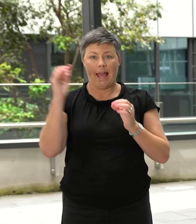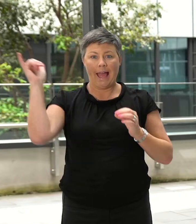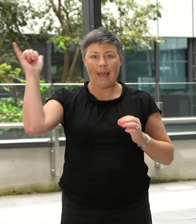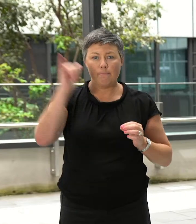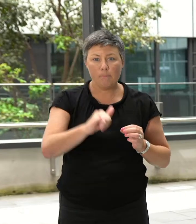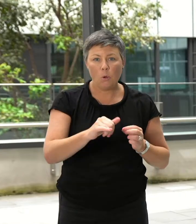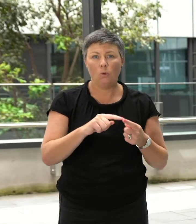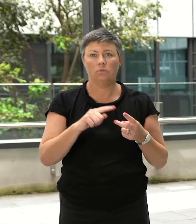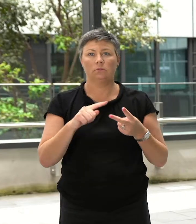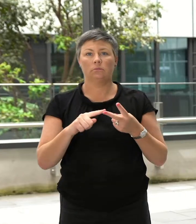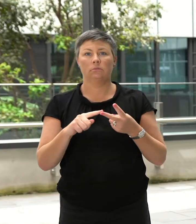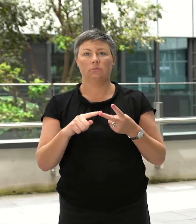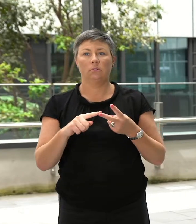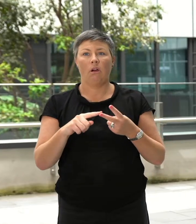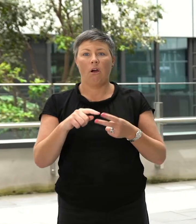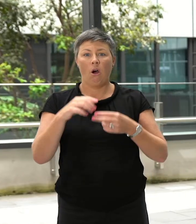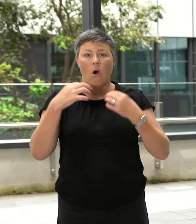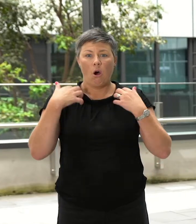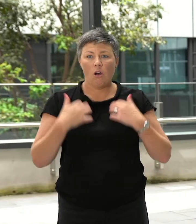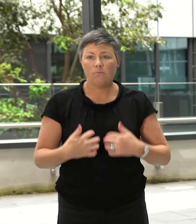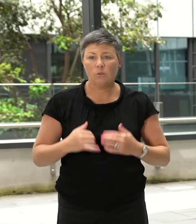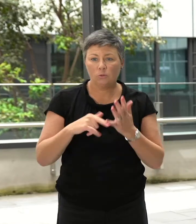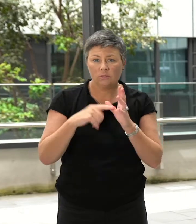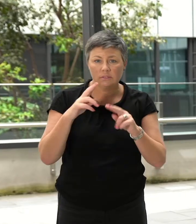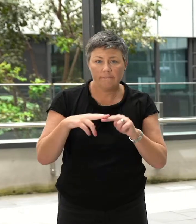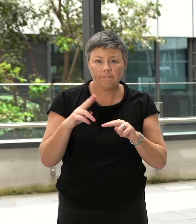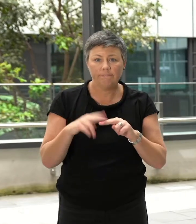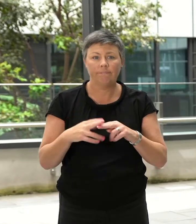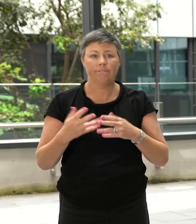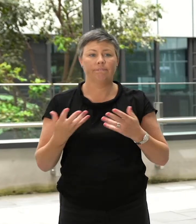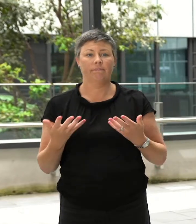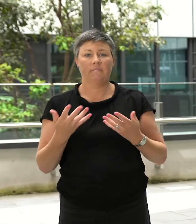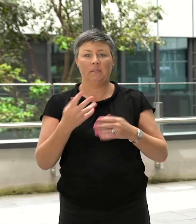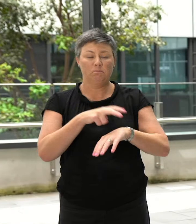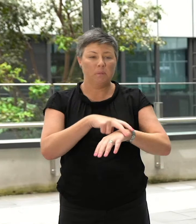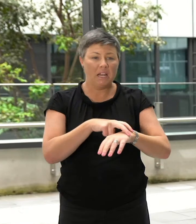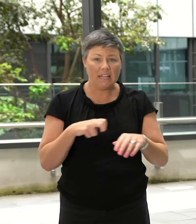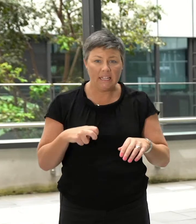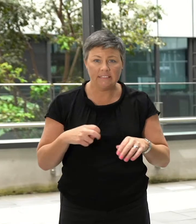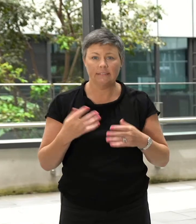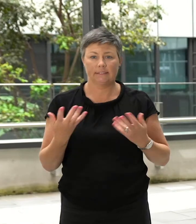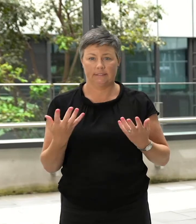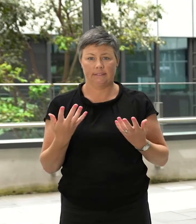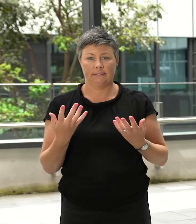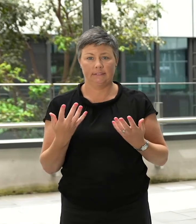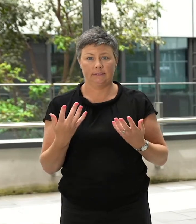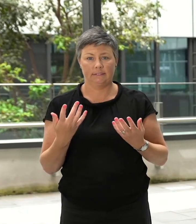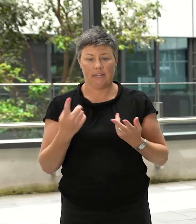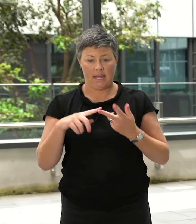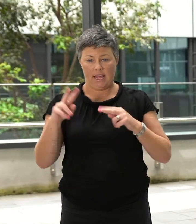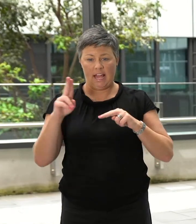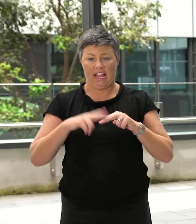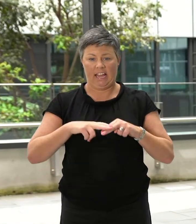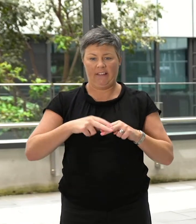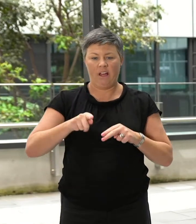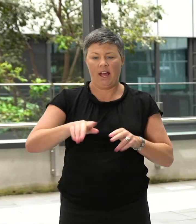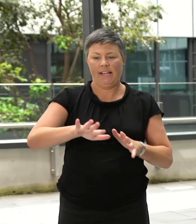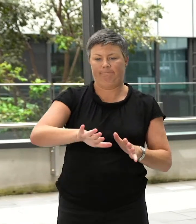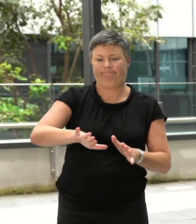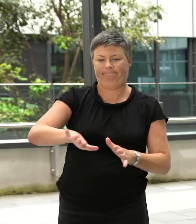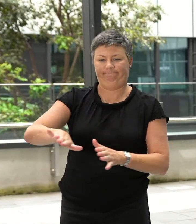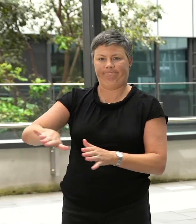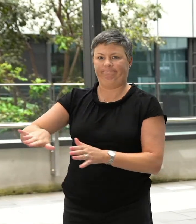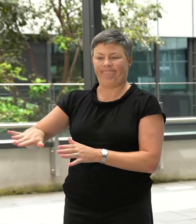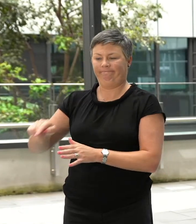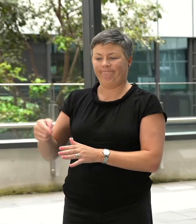and hospital workers, if we were to take away all the ones that weren't vaccinated, we'd have a significant shortfall of staff to manage,